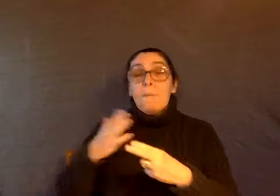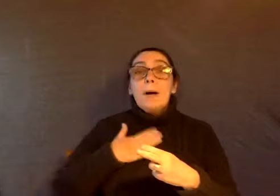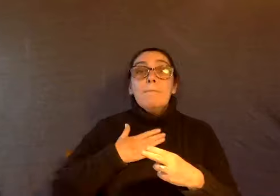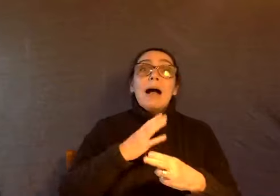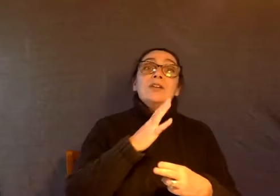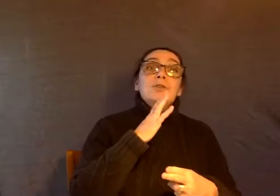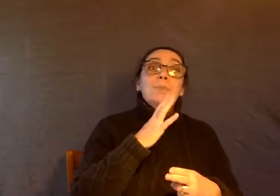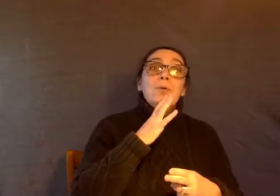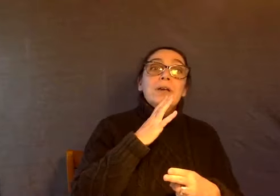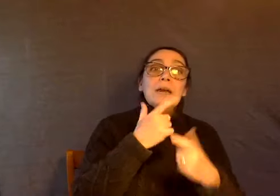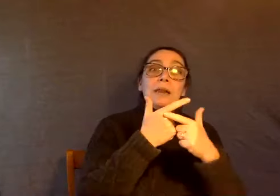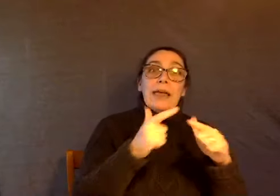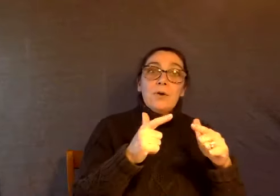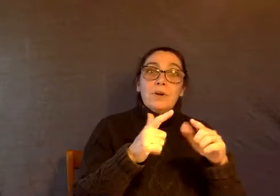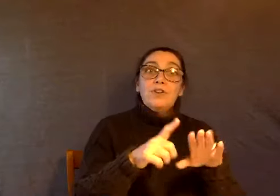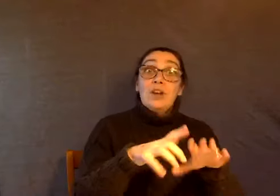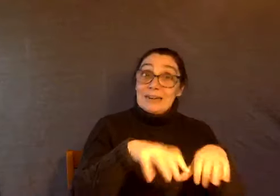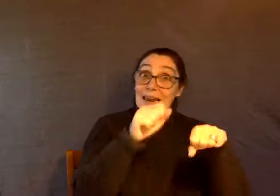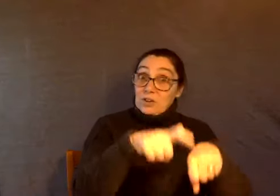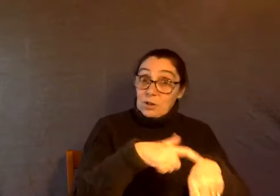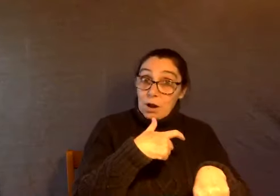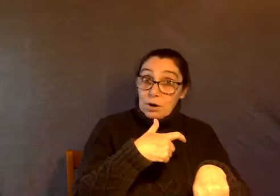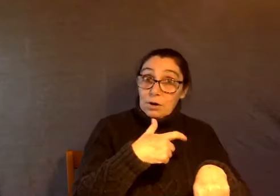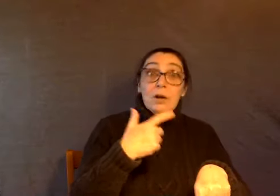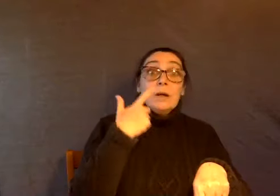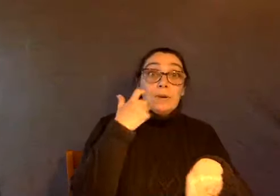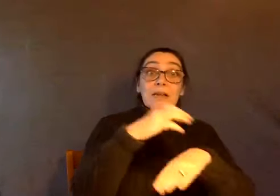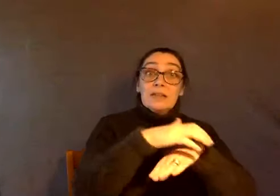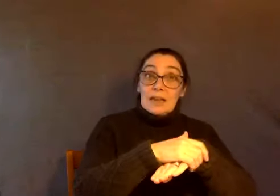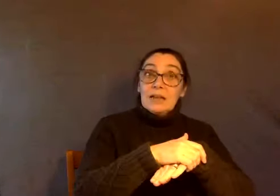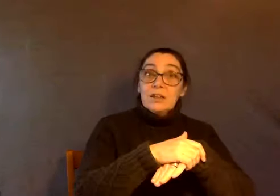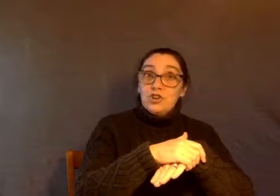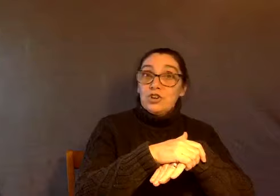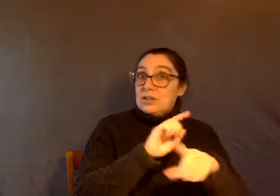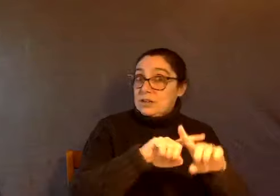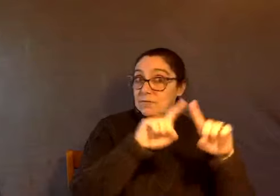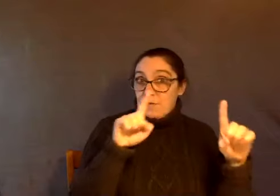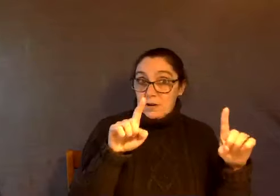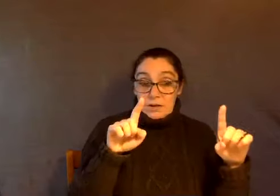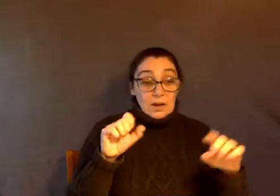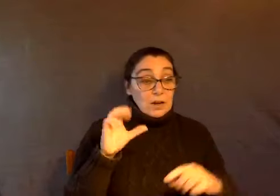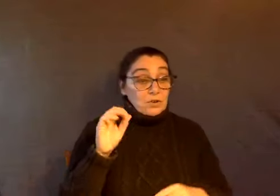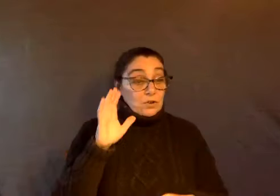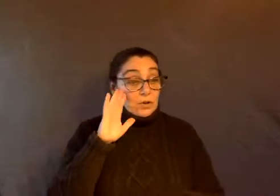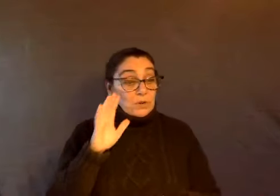but my spoken language takes longer because the English is different. So you would